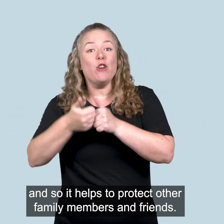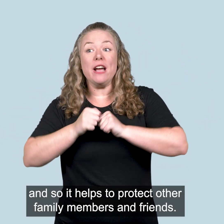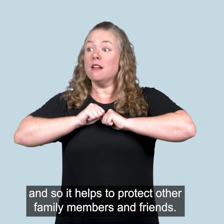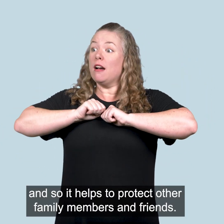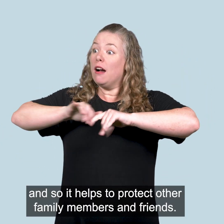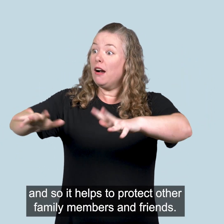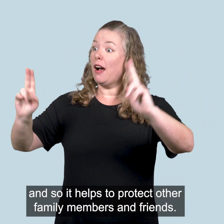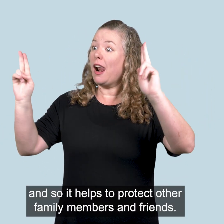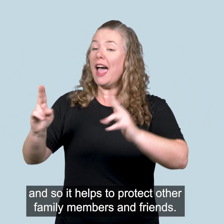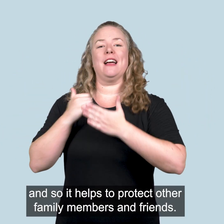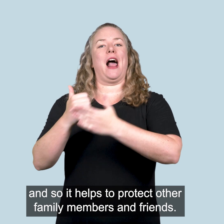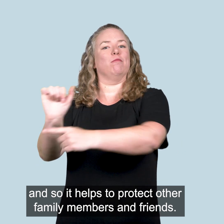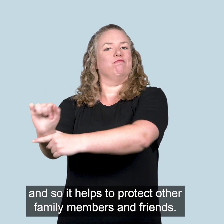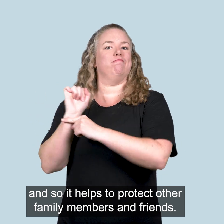other family members and friends.